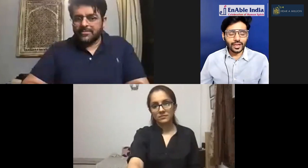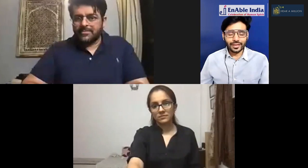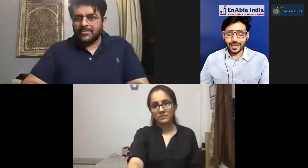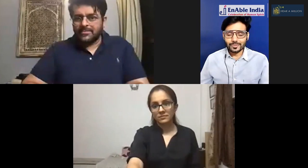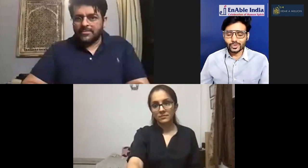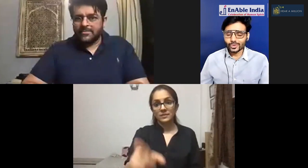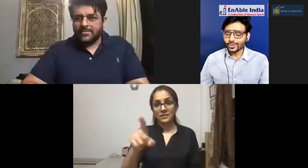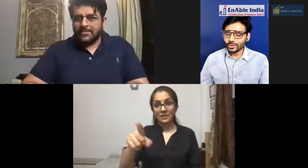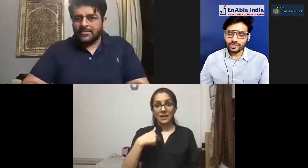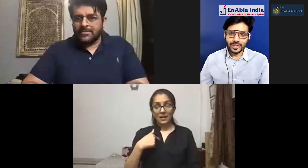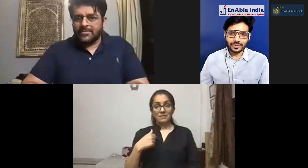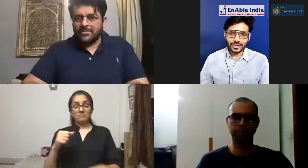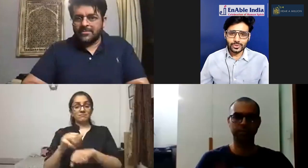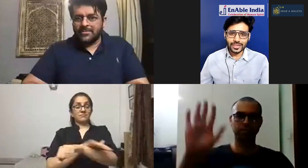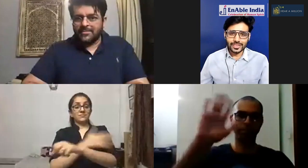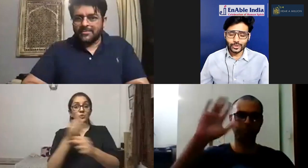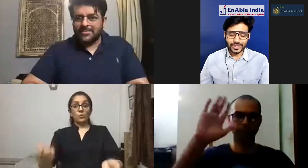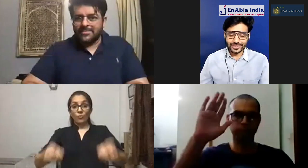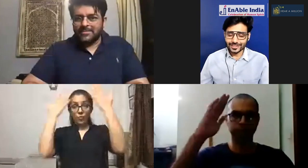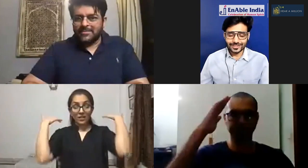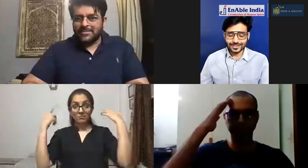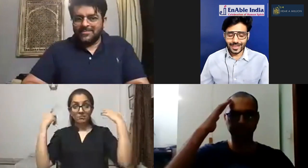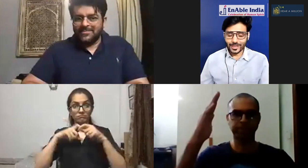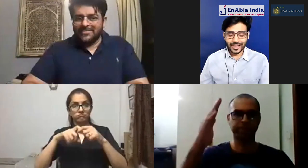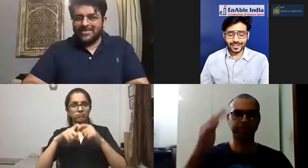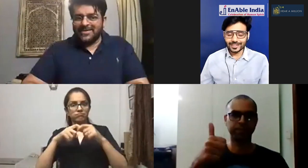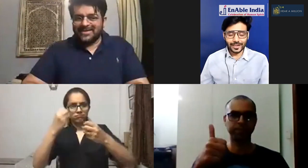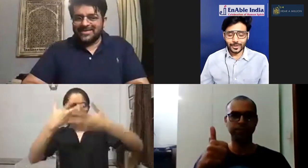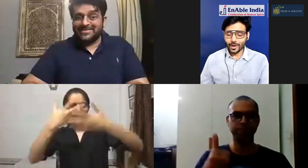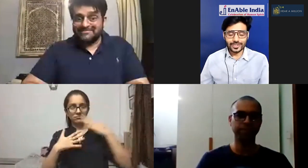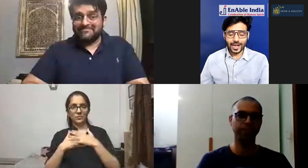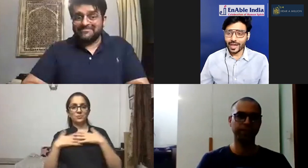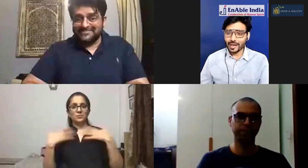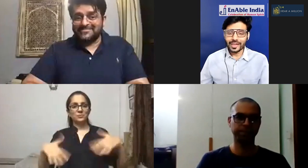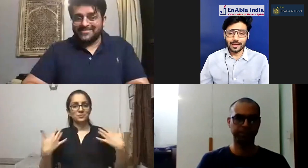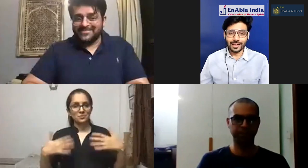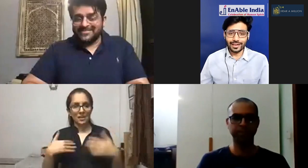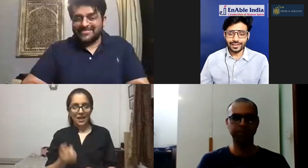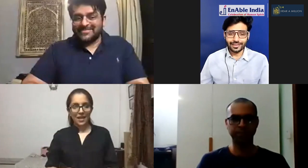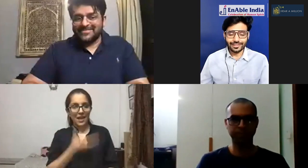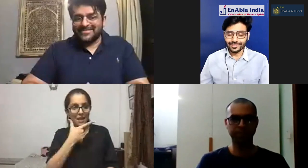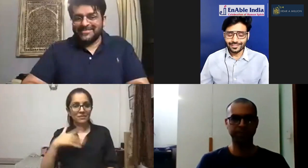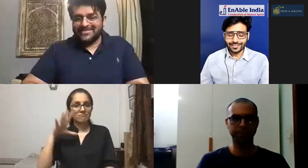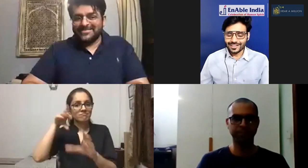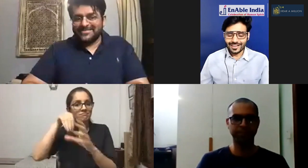Yeah, I am so overwhelmed that you guys are doing this. I can't tell you how happy I am.